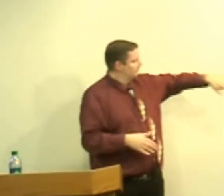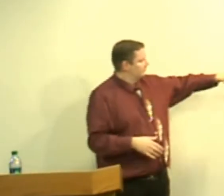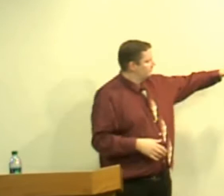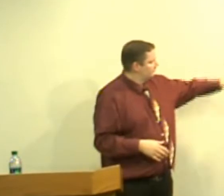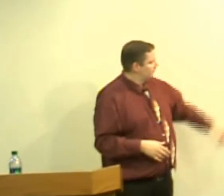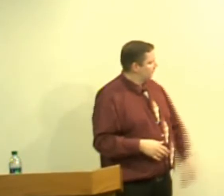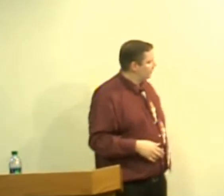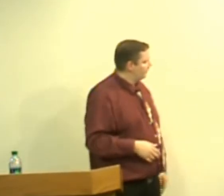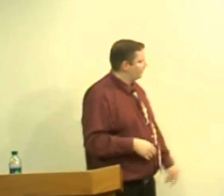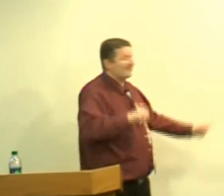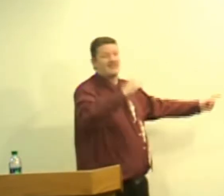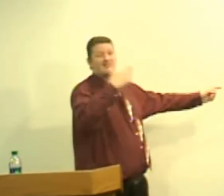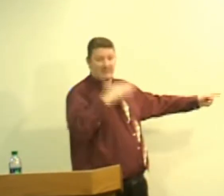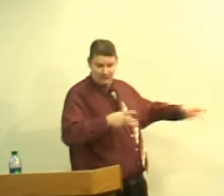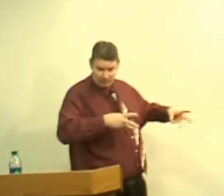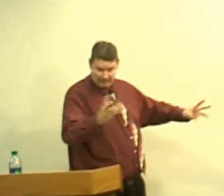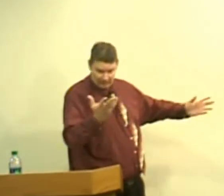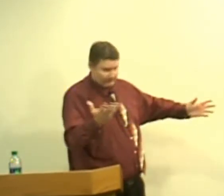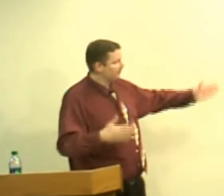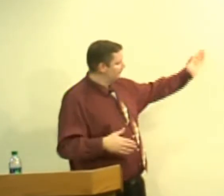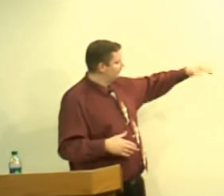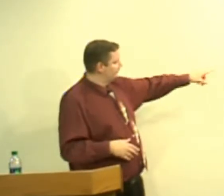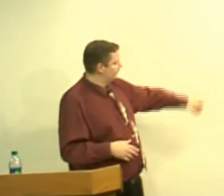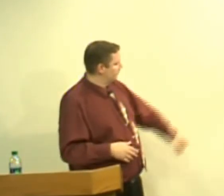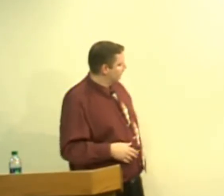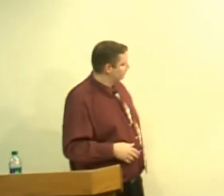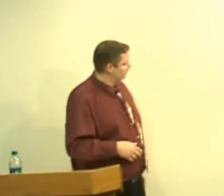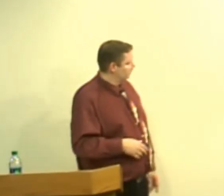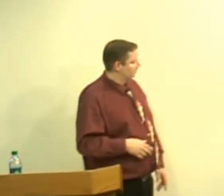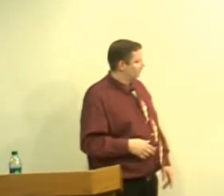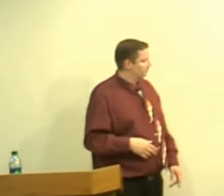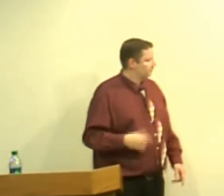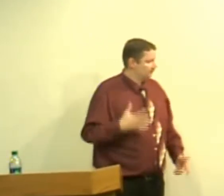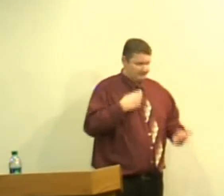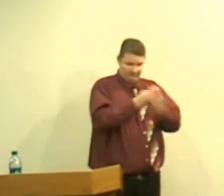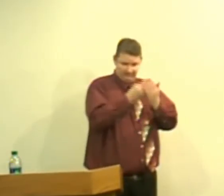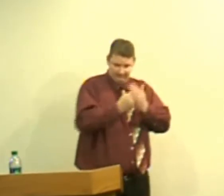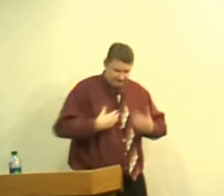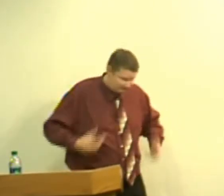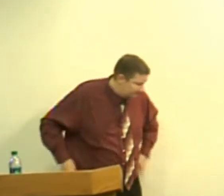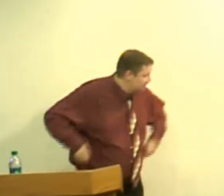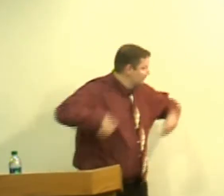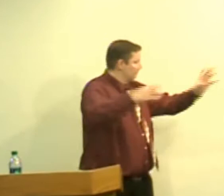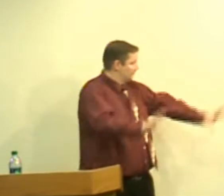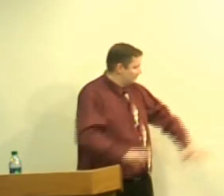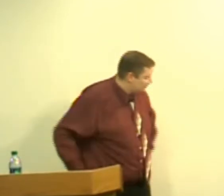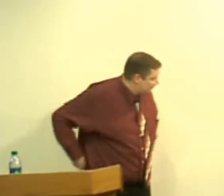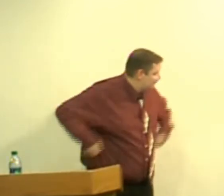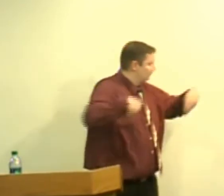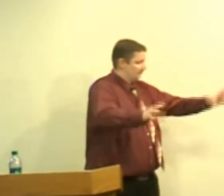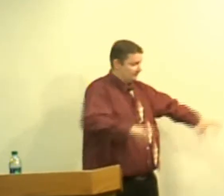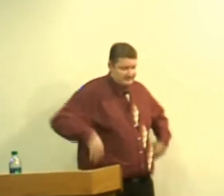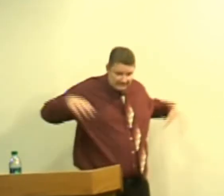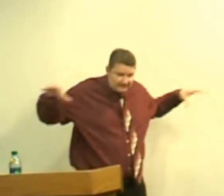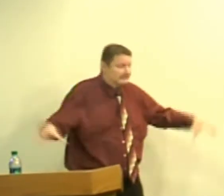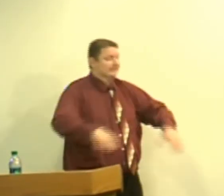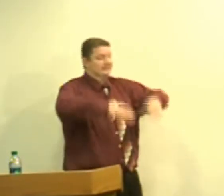goal in mind. This is the sacrifice to work. is the sacrifice to support the family. This